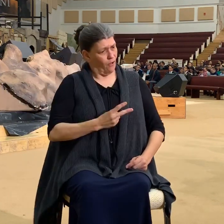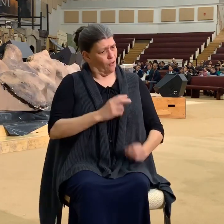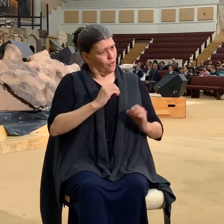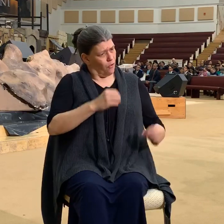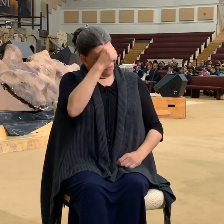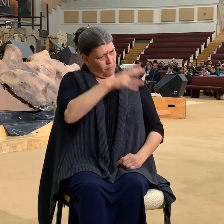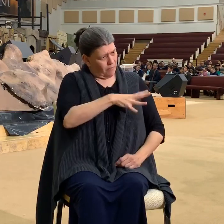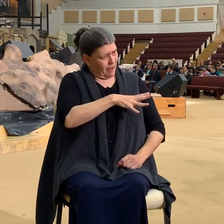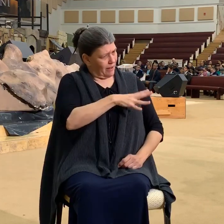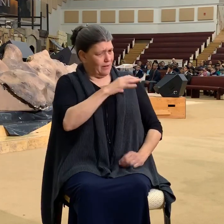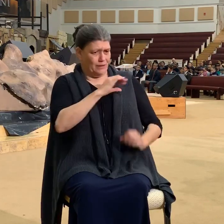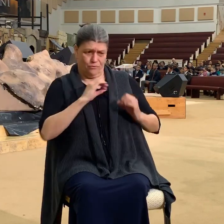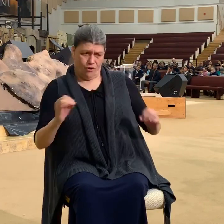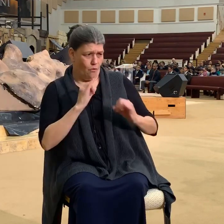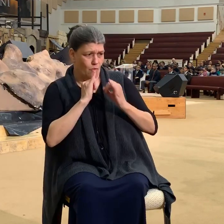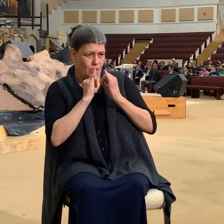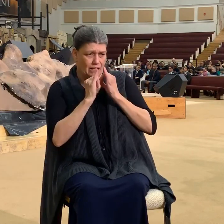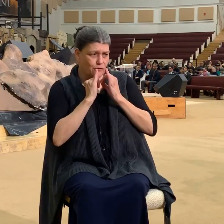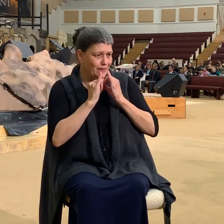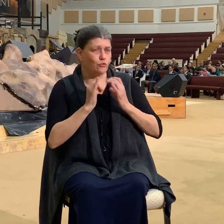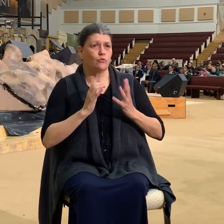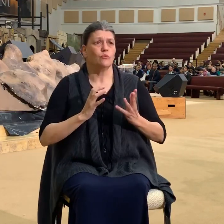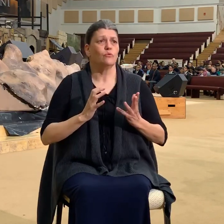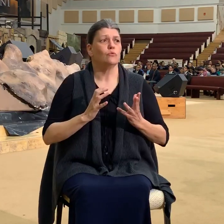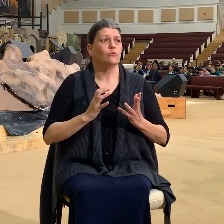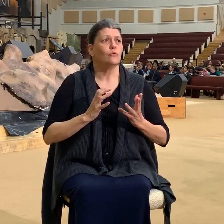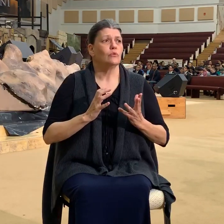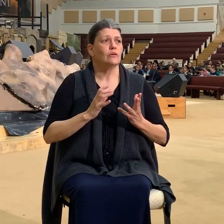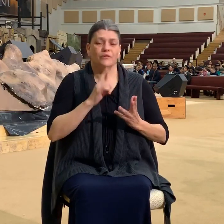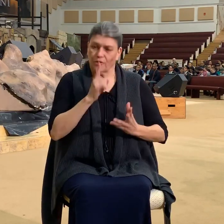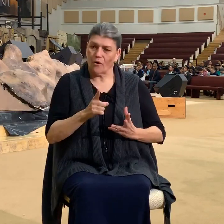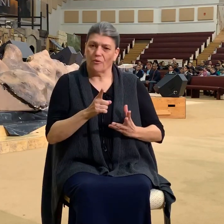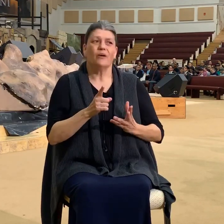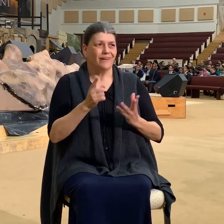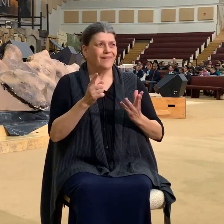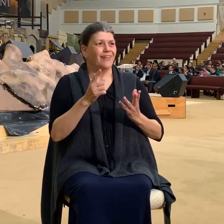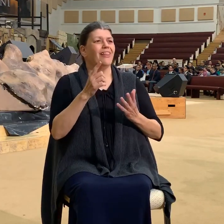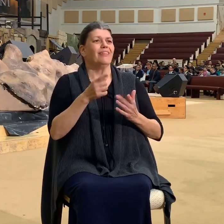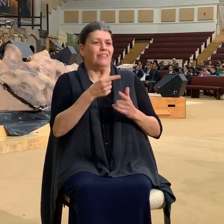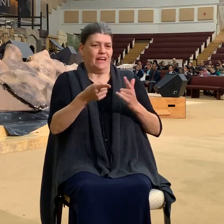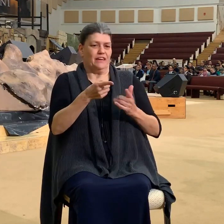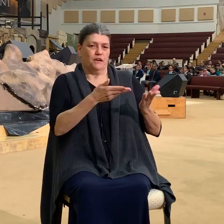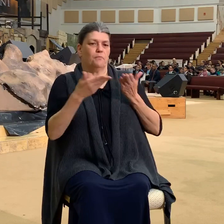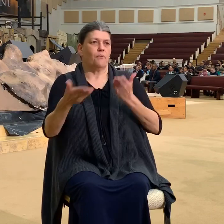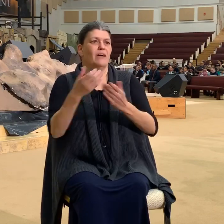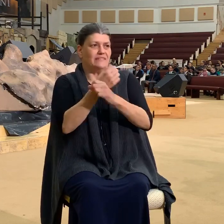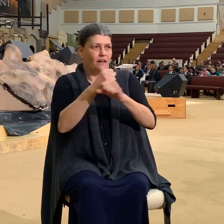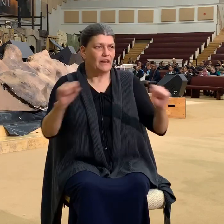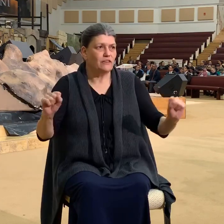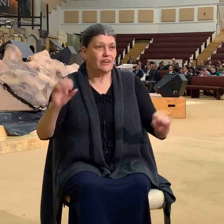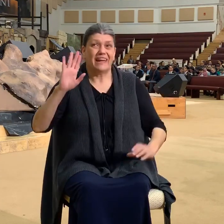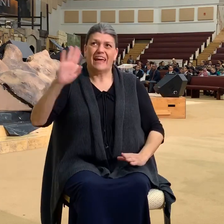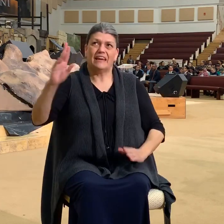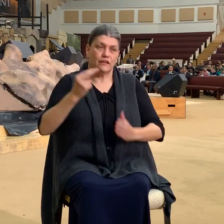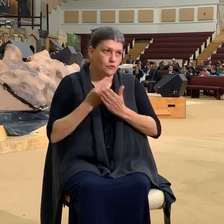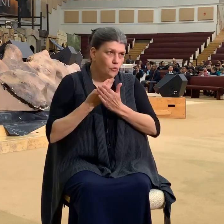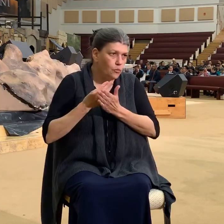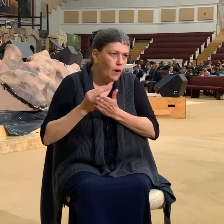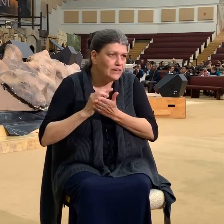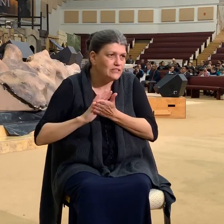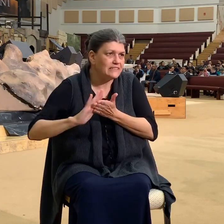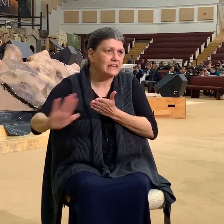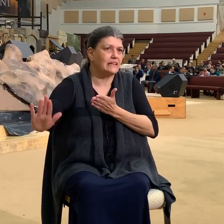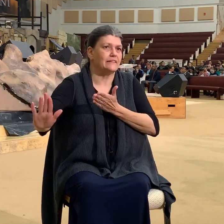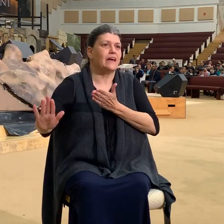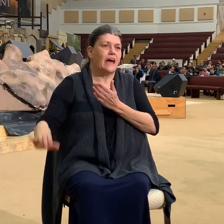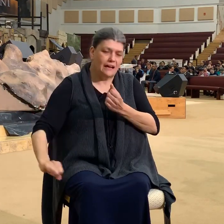no intercession, and therefore his own right arm brought salvation to him, and his righteousness has sustained him. That's